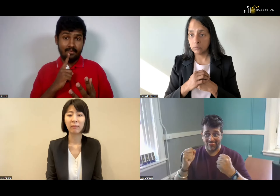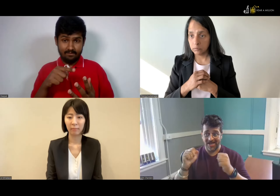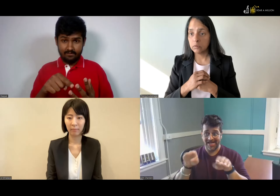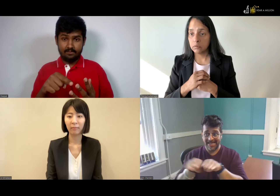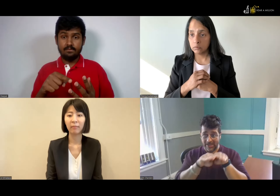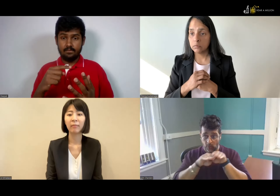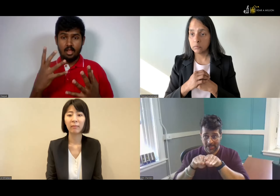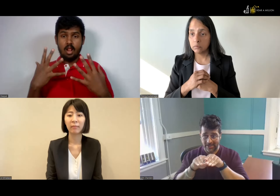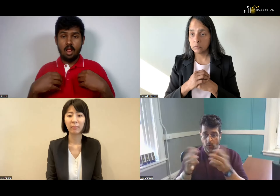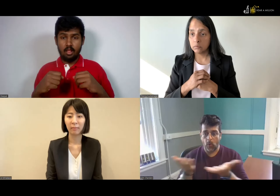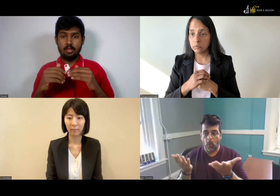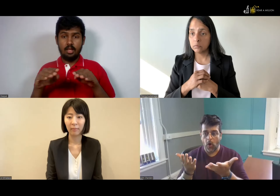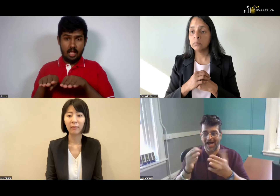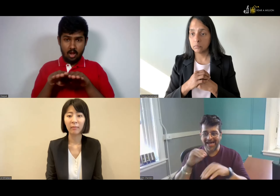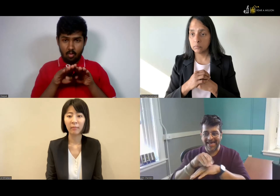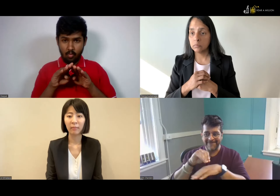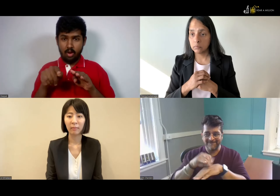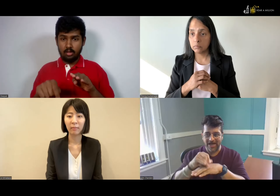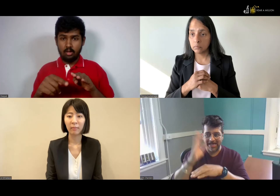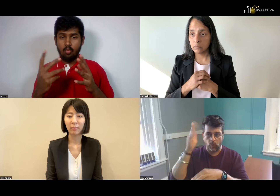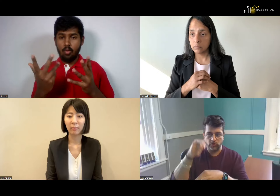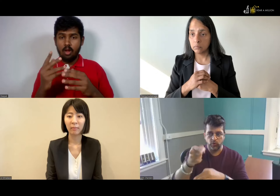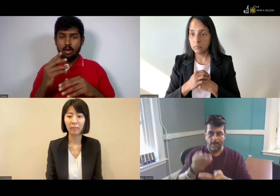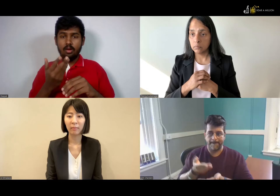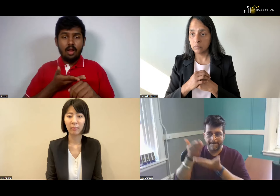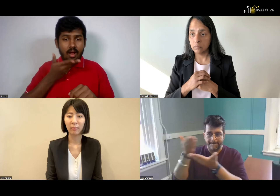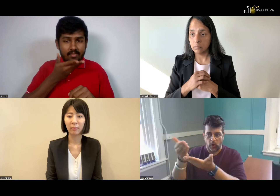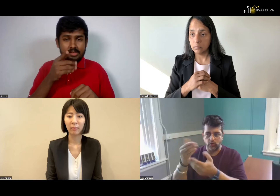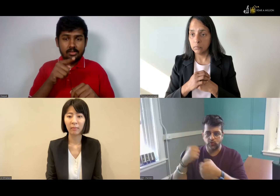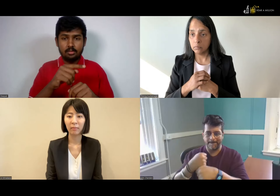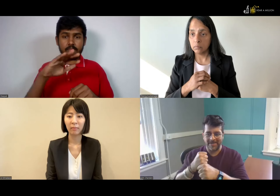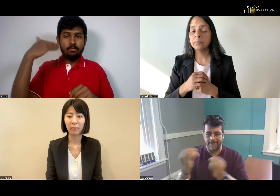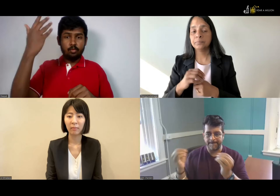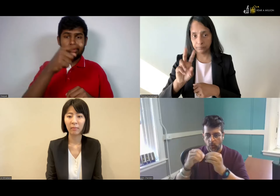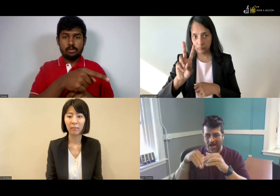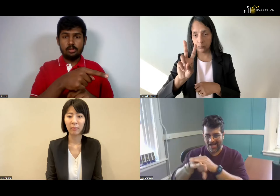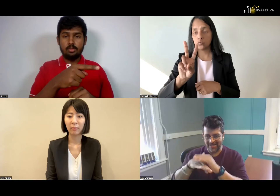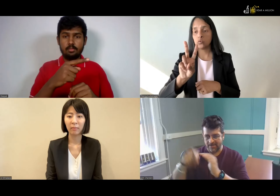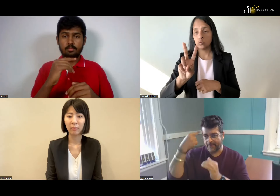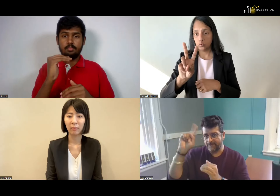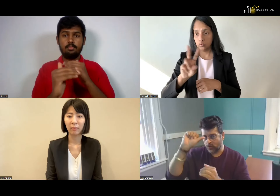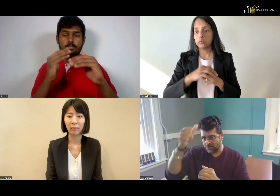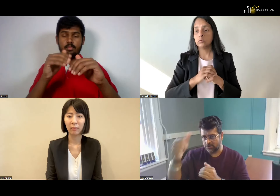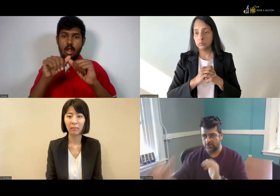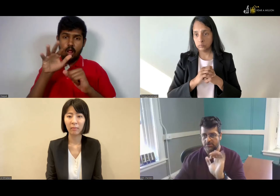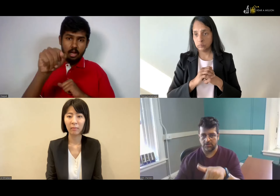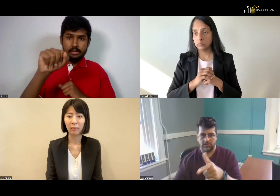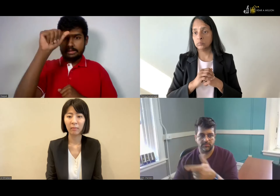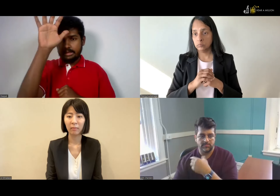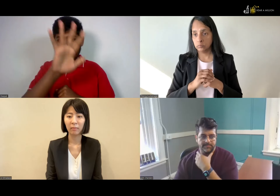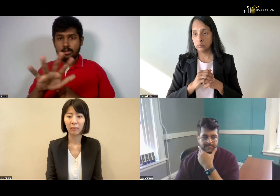with deaf health equity, what advice you would like to propose to make it more accessible in